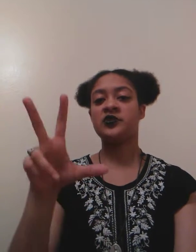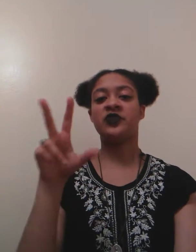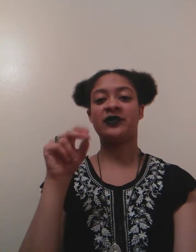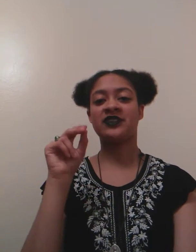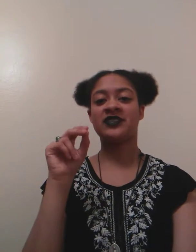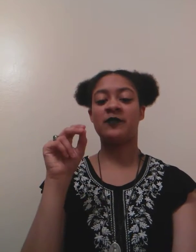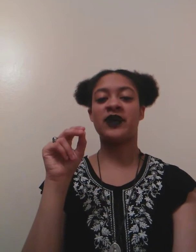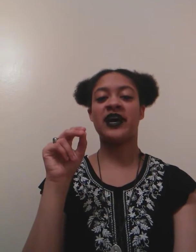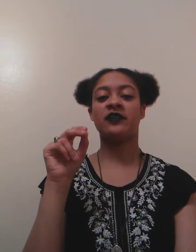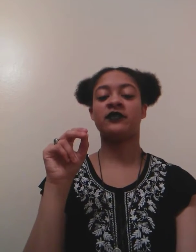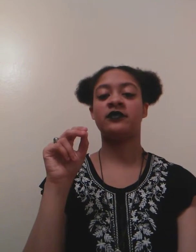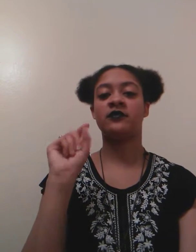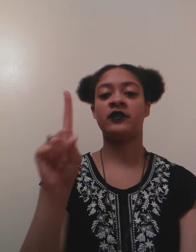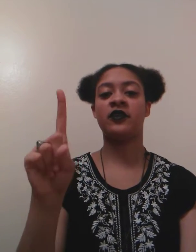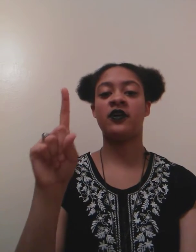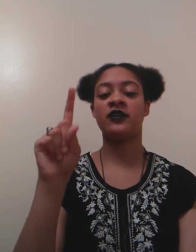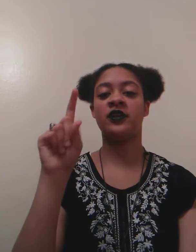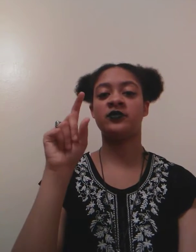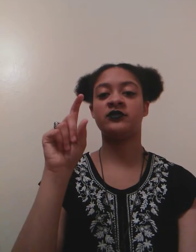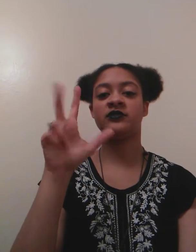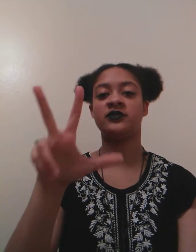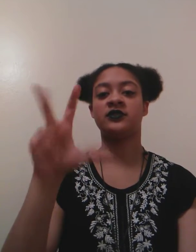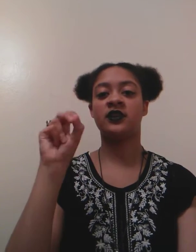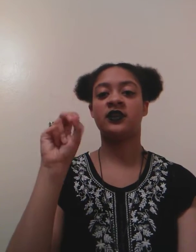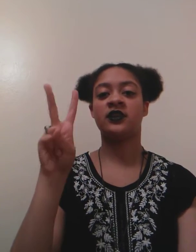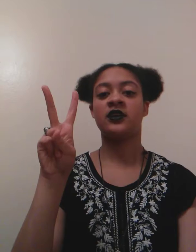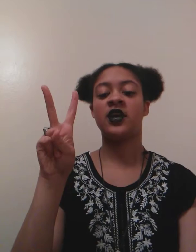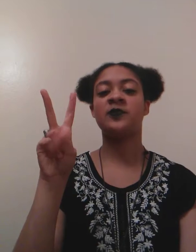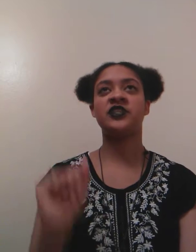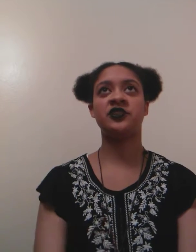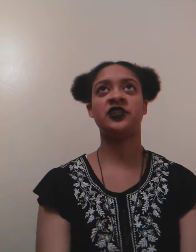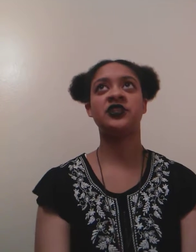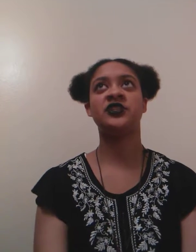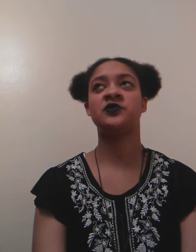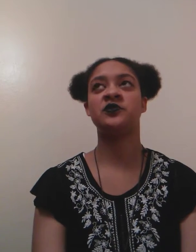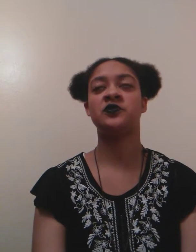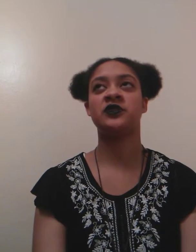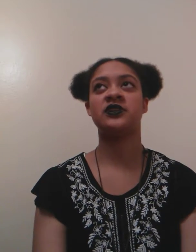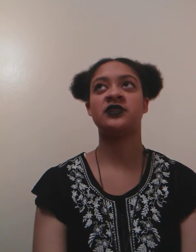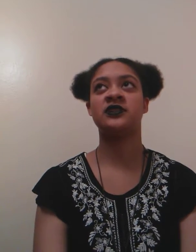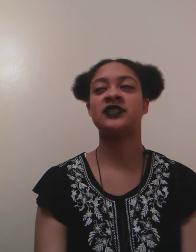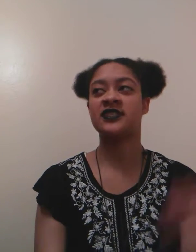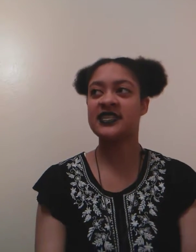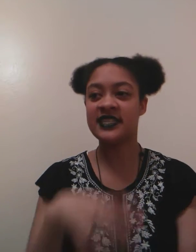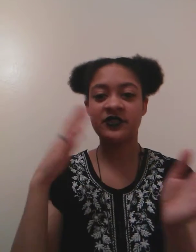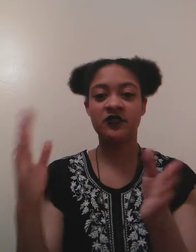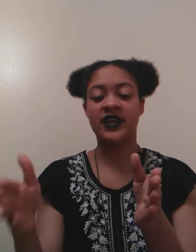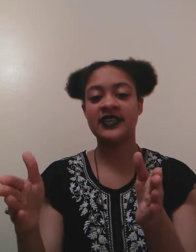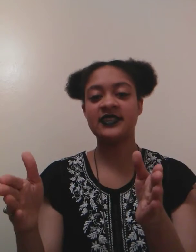do pretty much the same pattern with all the numbers up until you get to the 60s through